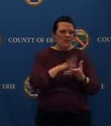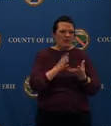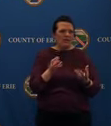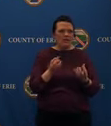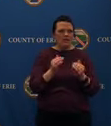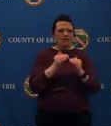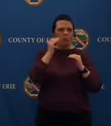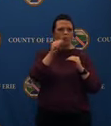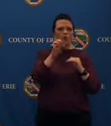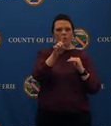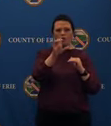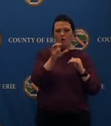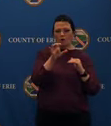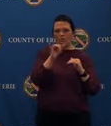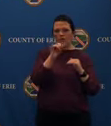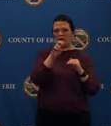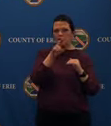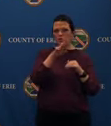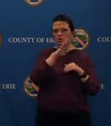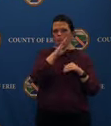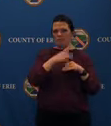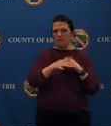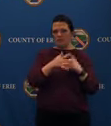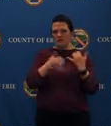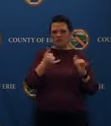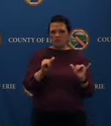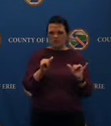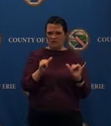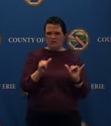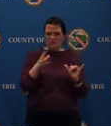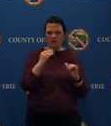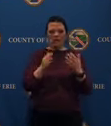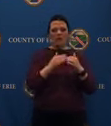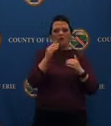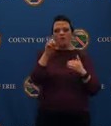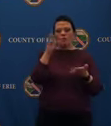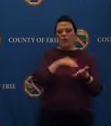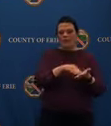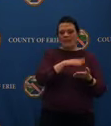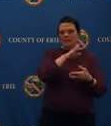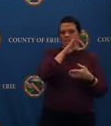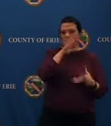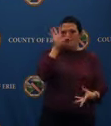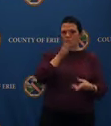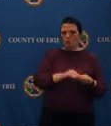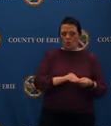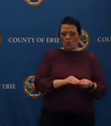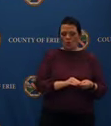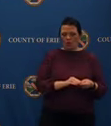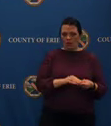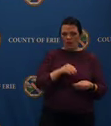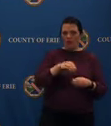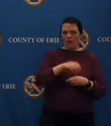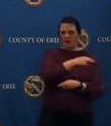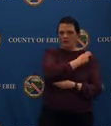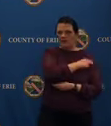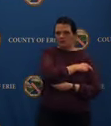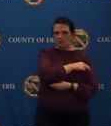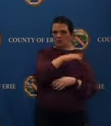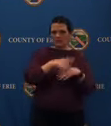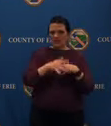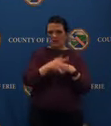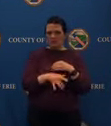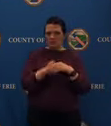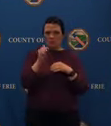than 100 ICU beds in our hospitals, and more than 1,000 beds in total in the hospitals that are